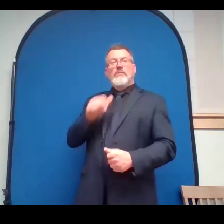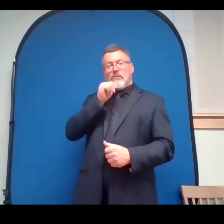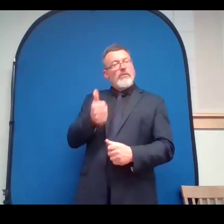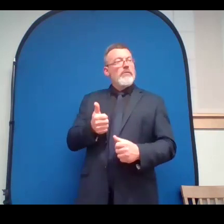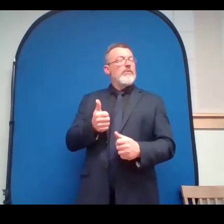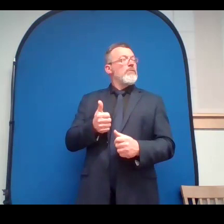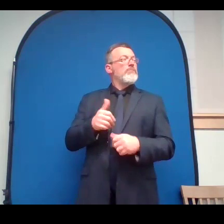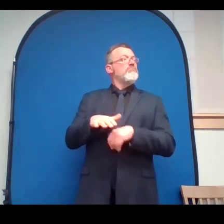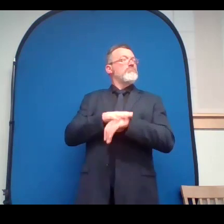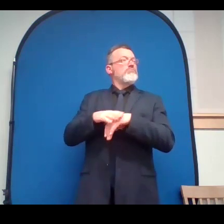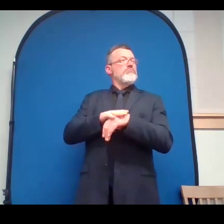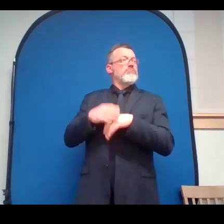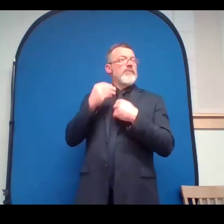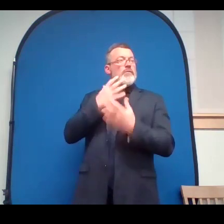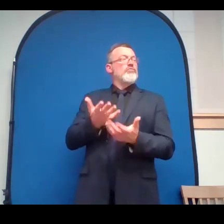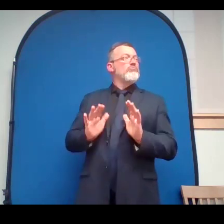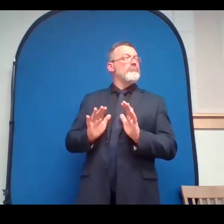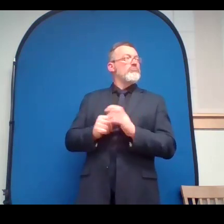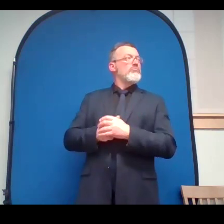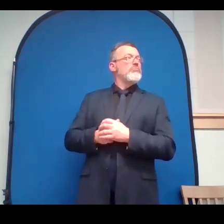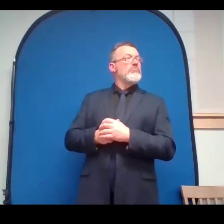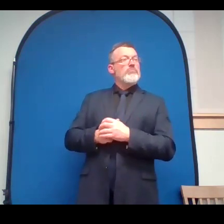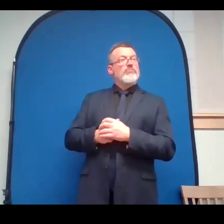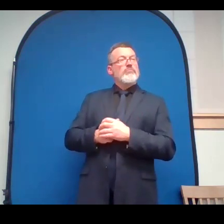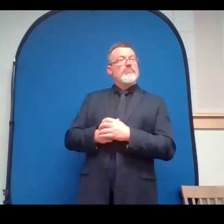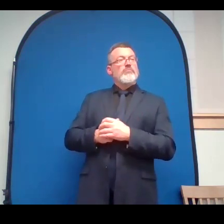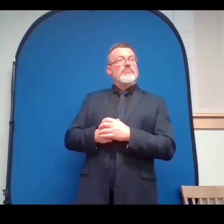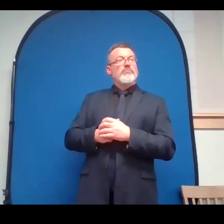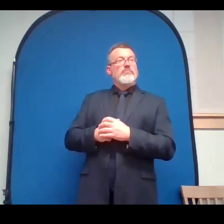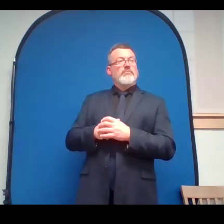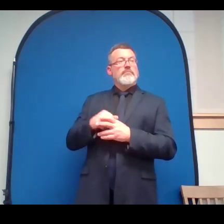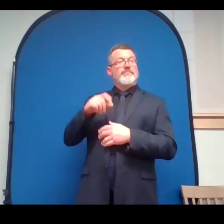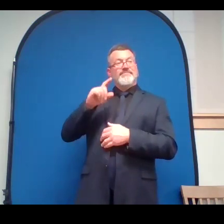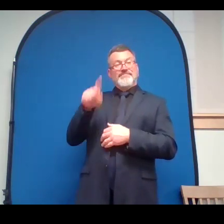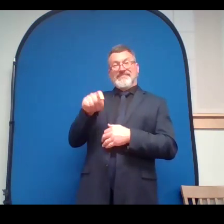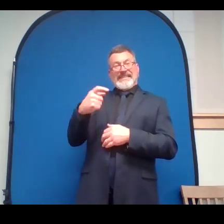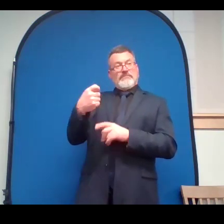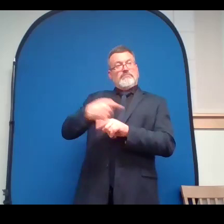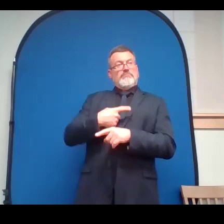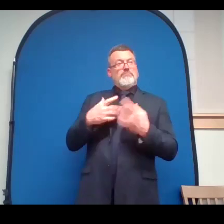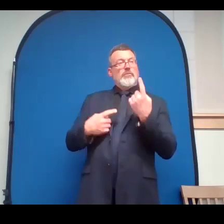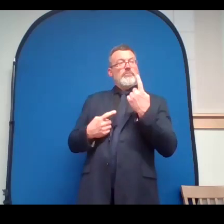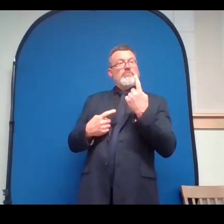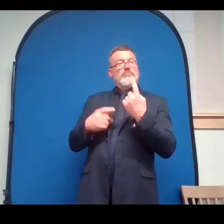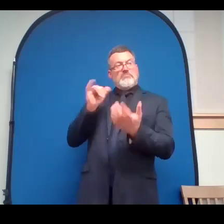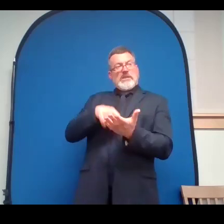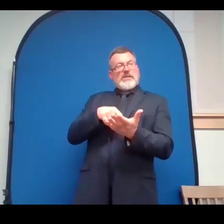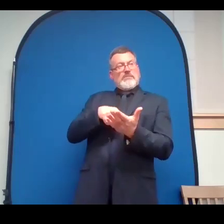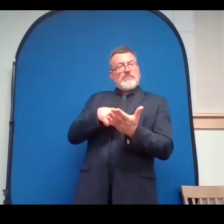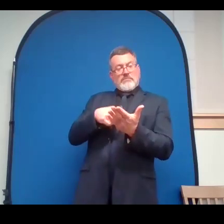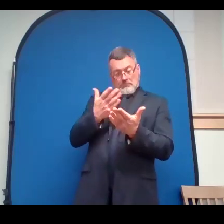further information from the outside of the text message that he had sent. Sir, at that